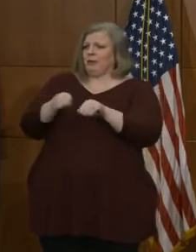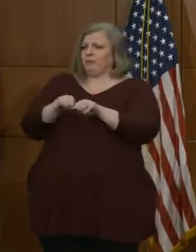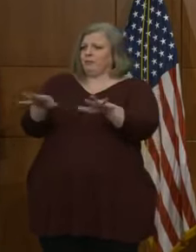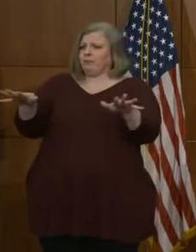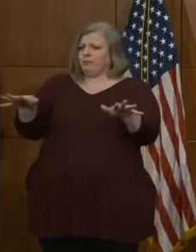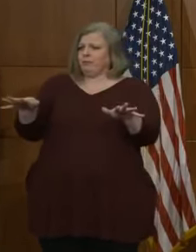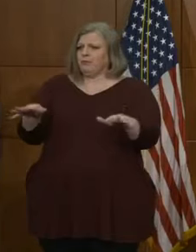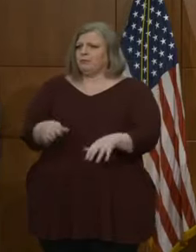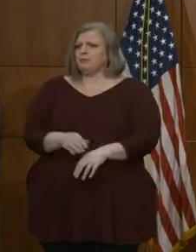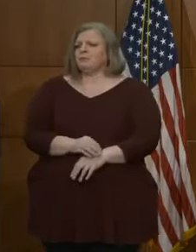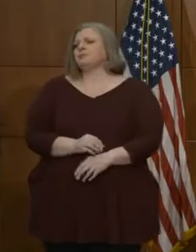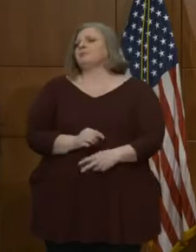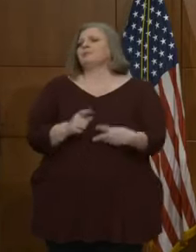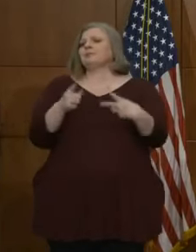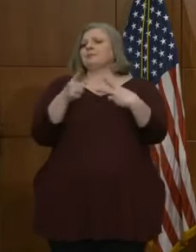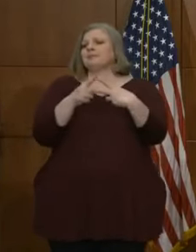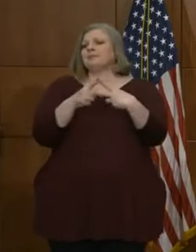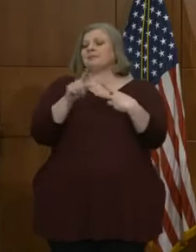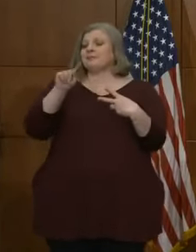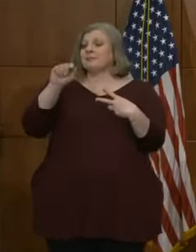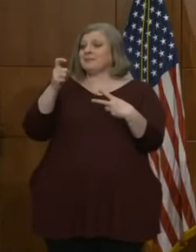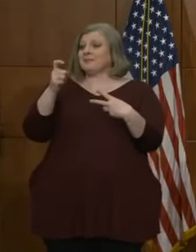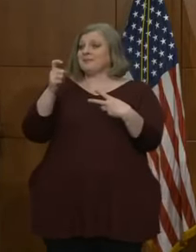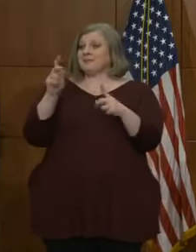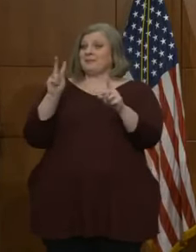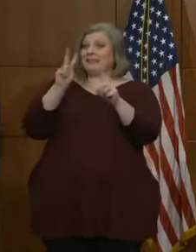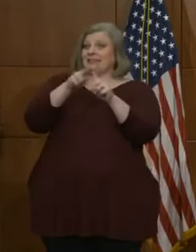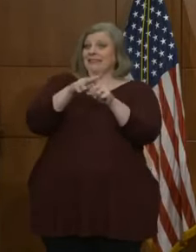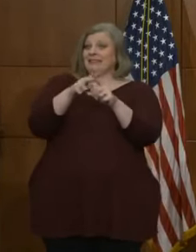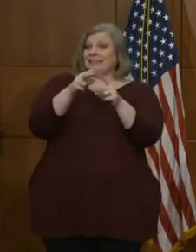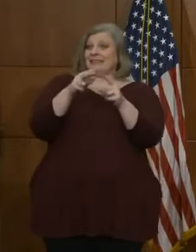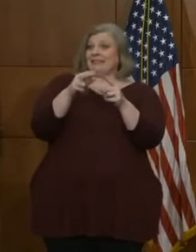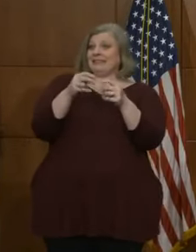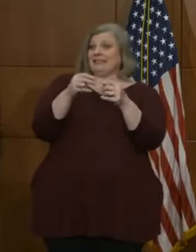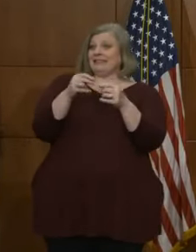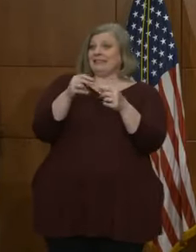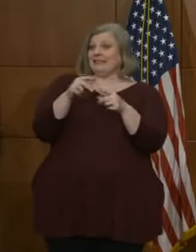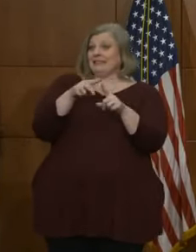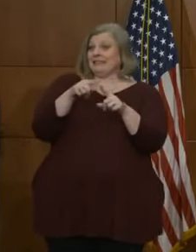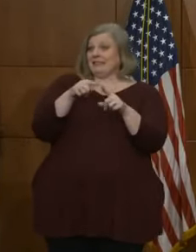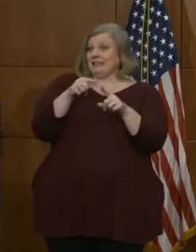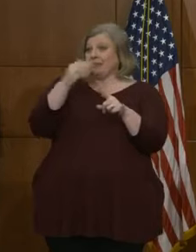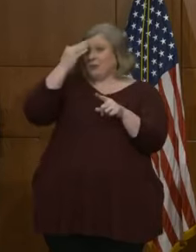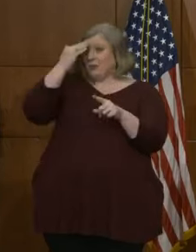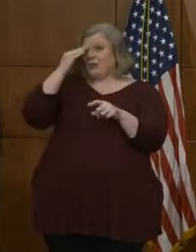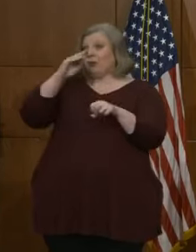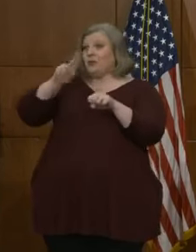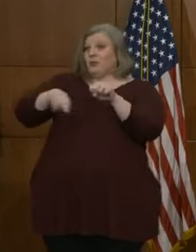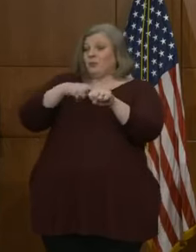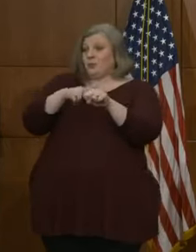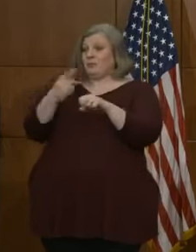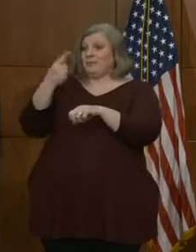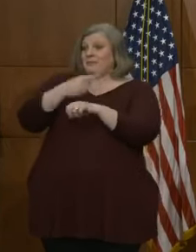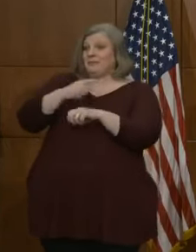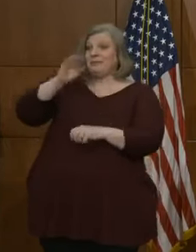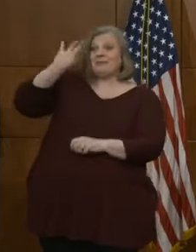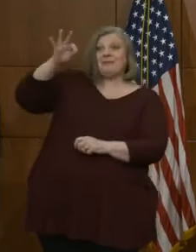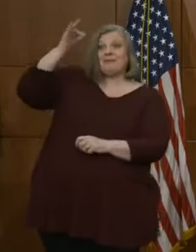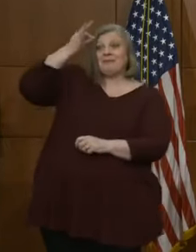our taxes. So as you all know, the normal date actually for federal taxes is